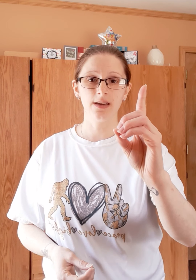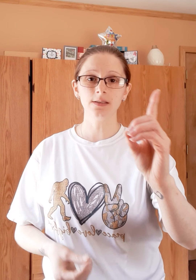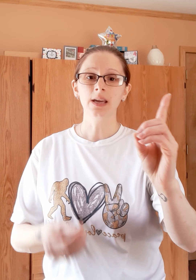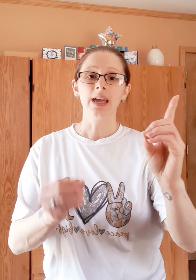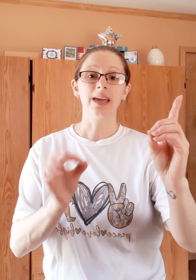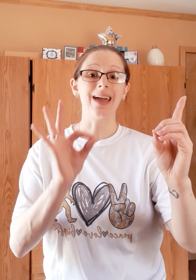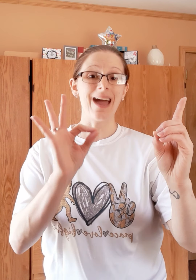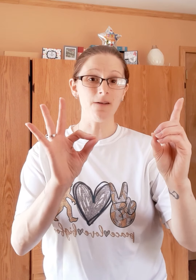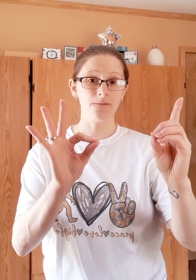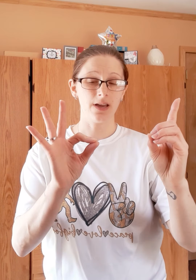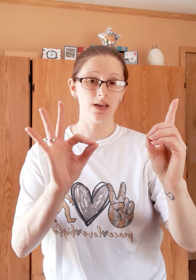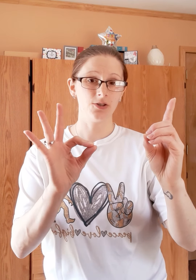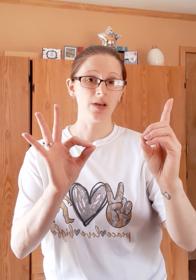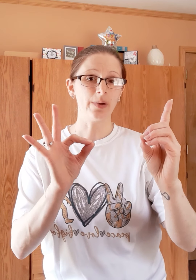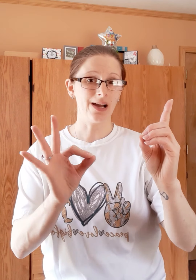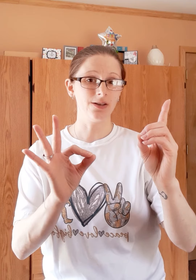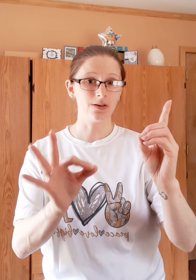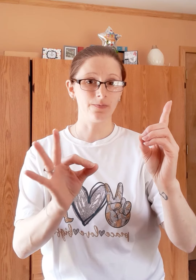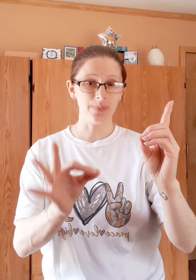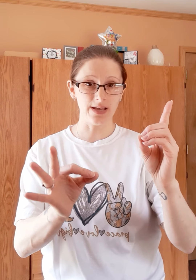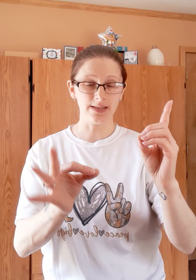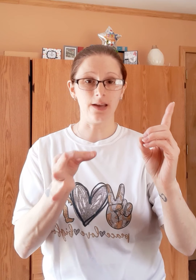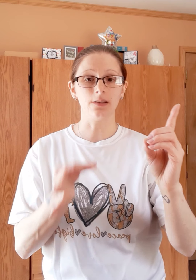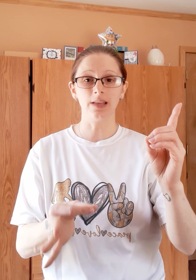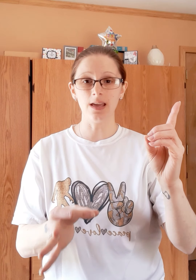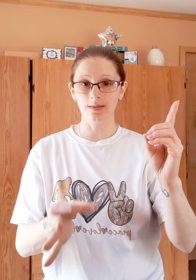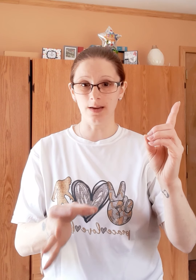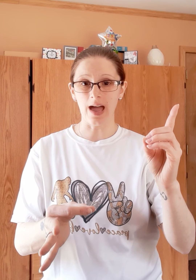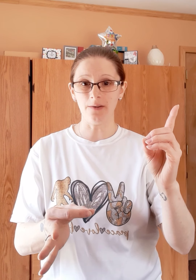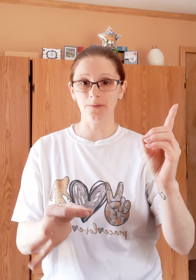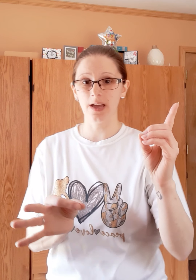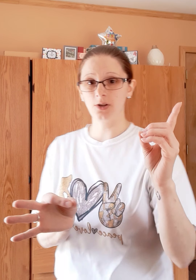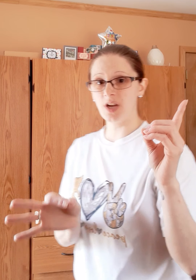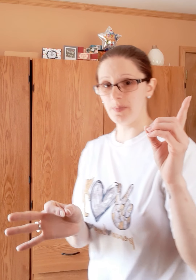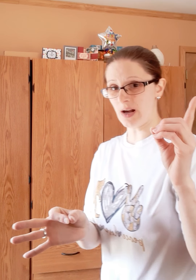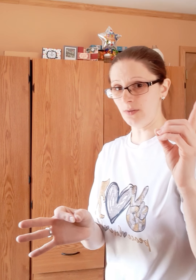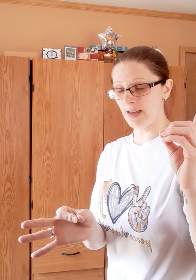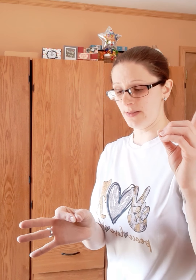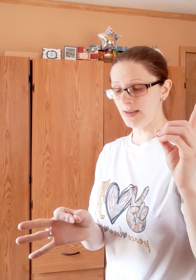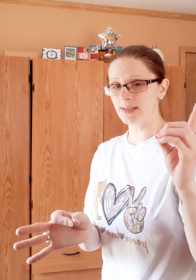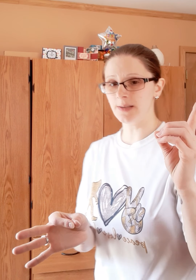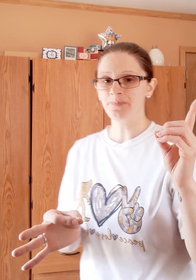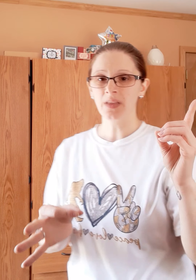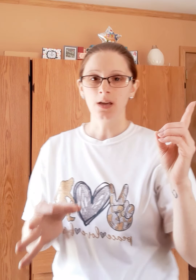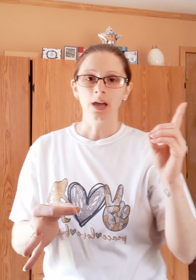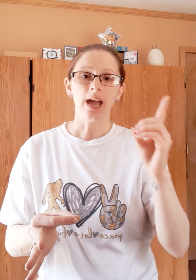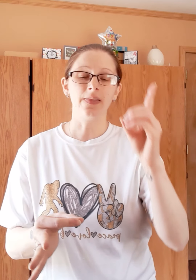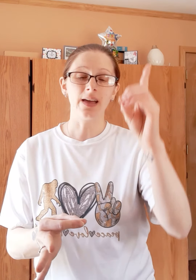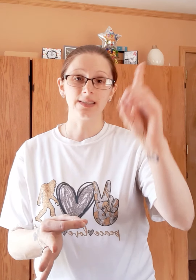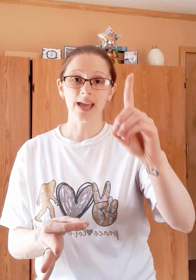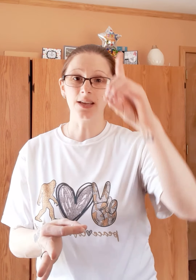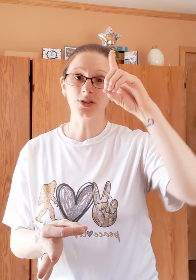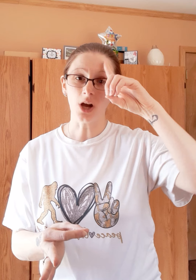hand and F hand shape on your base hand. Lay the F hand shape down like this, and then take and touch